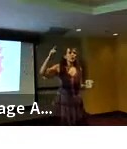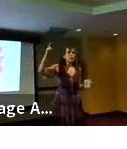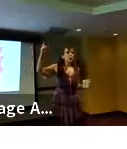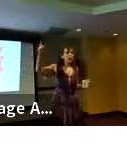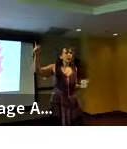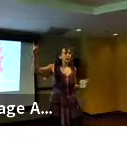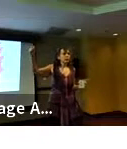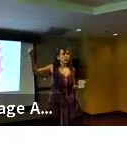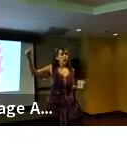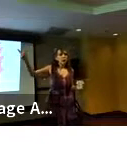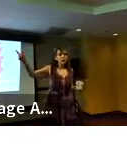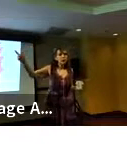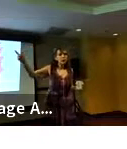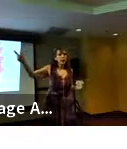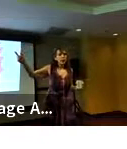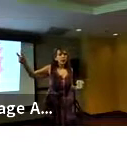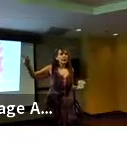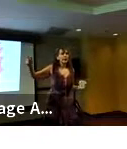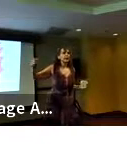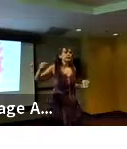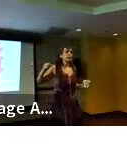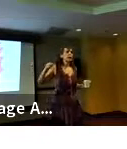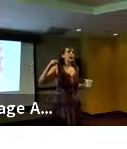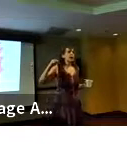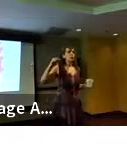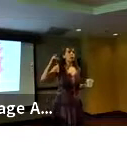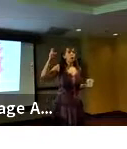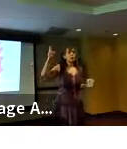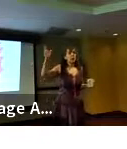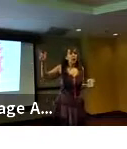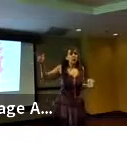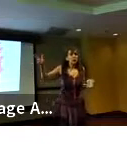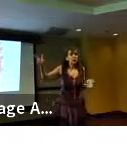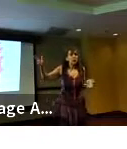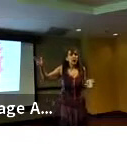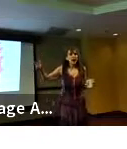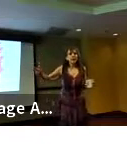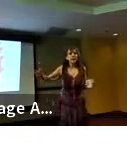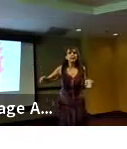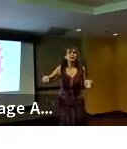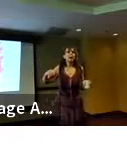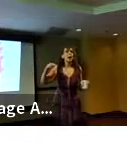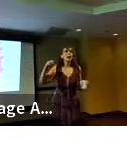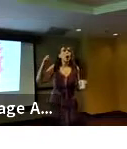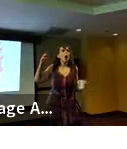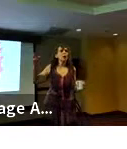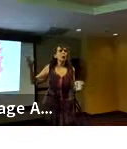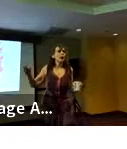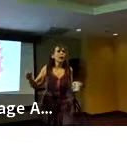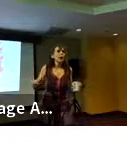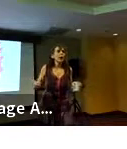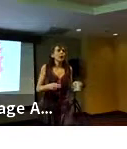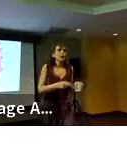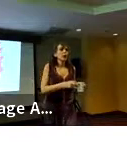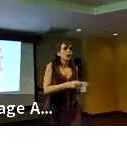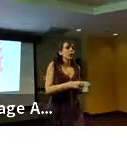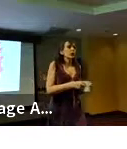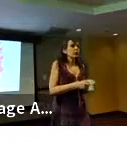a neuroendocrinologist. He is a primatologist, and he is an